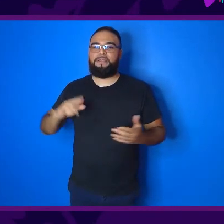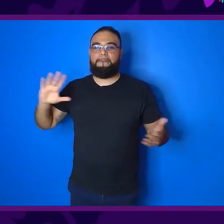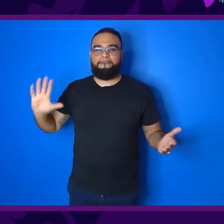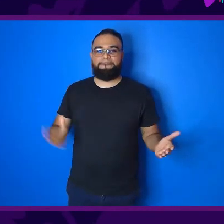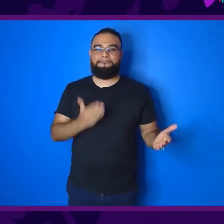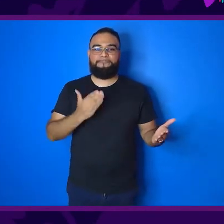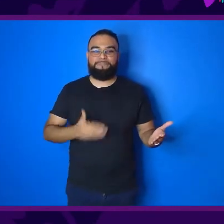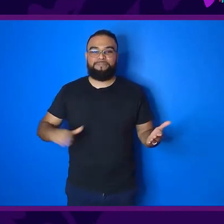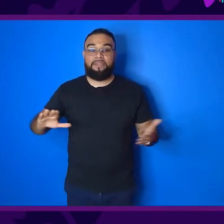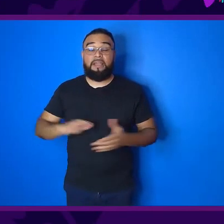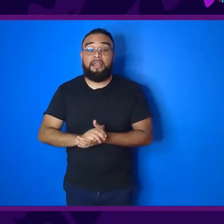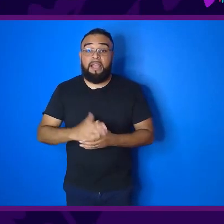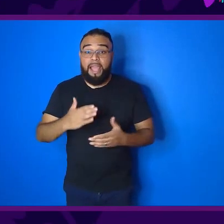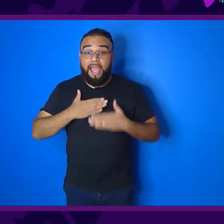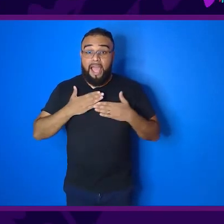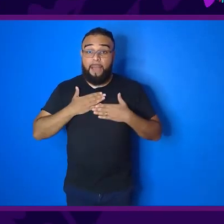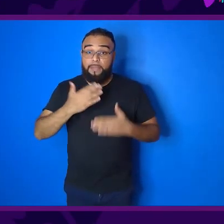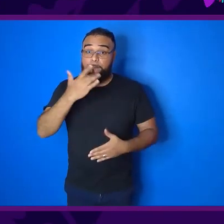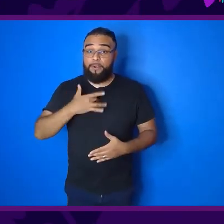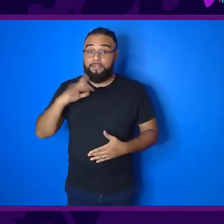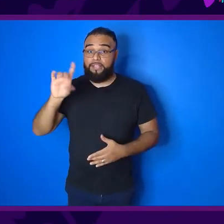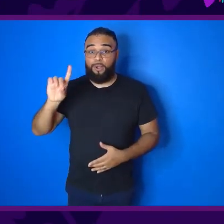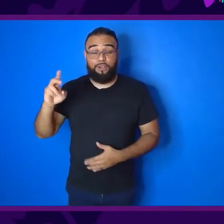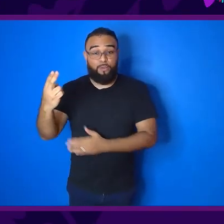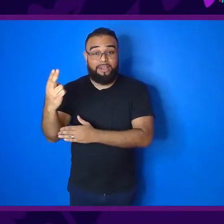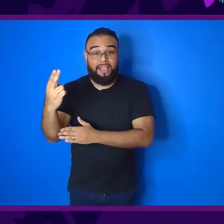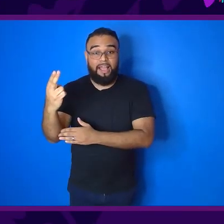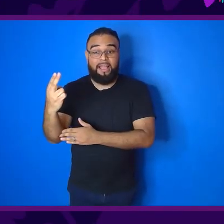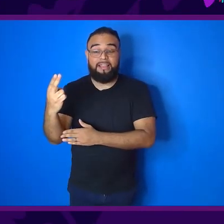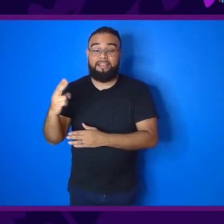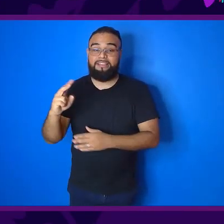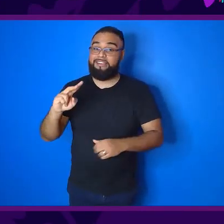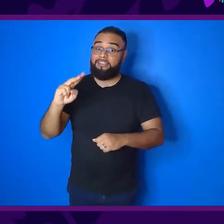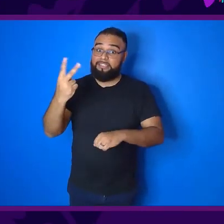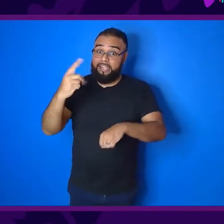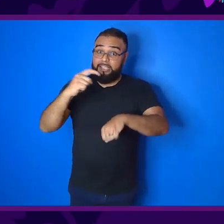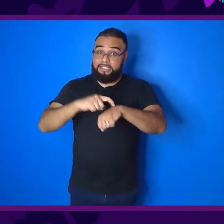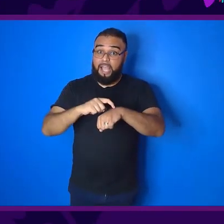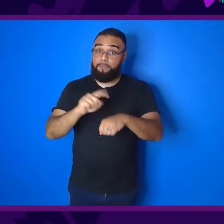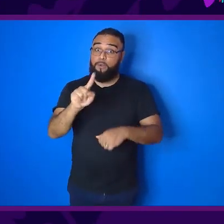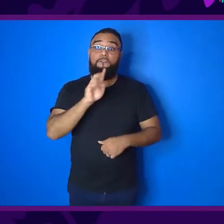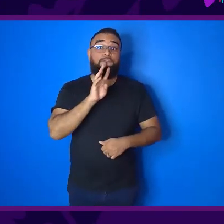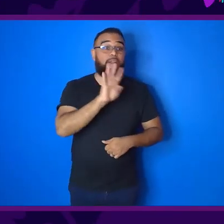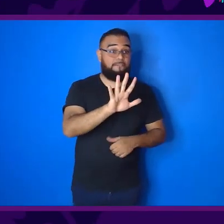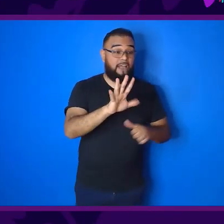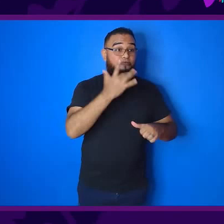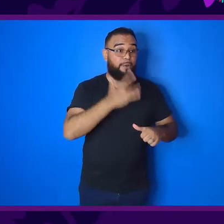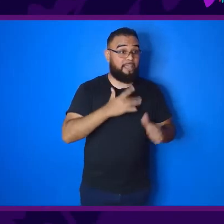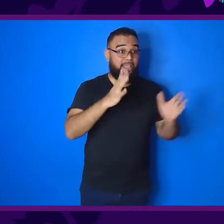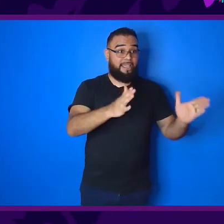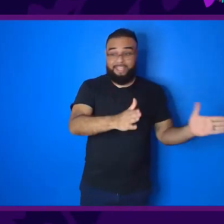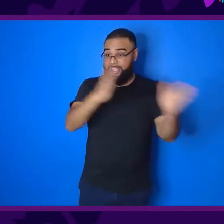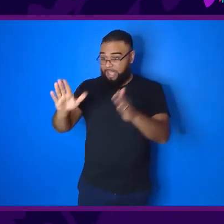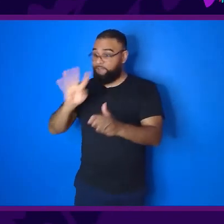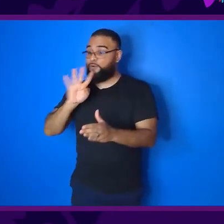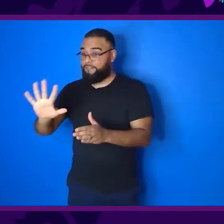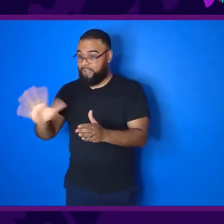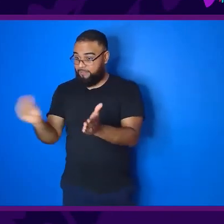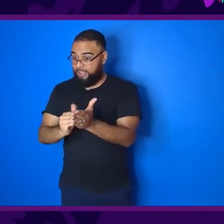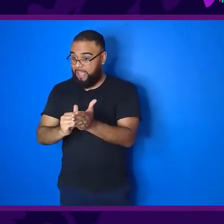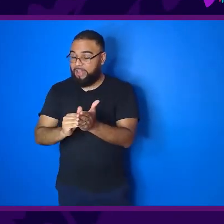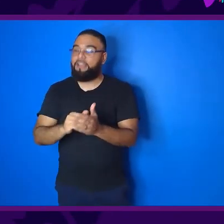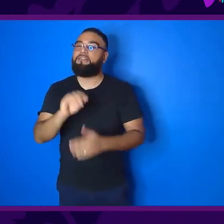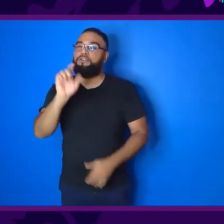Happy birthday, Dolores Huerta. Second time turning 45, eh? Tell them, you know what? You should tell them that you're 89